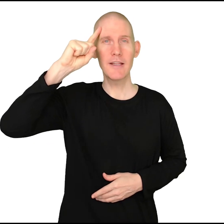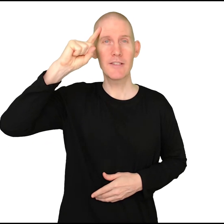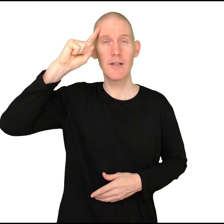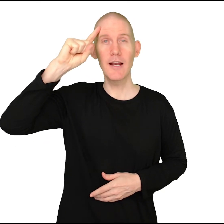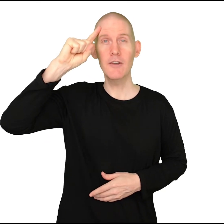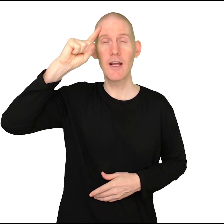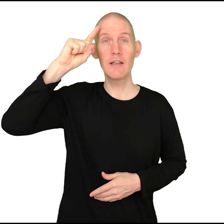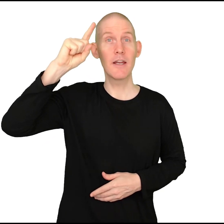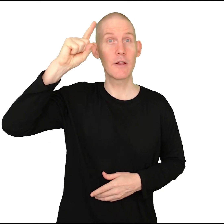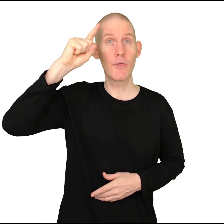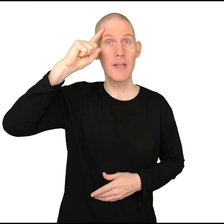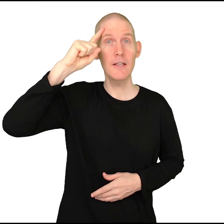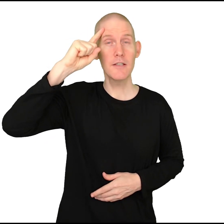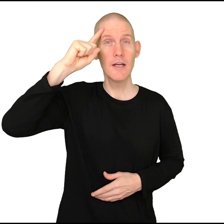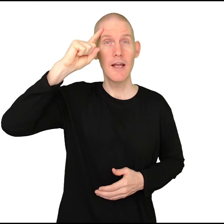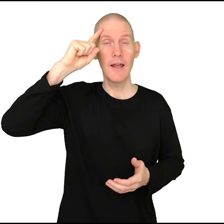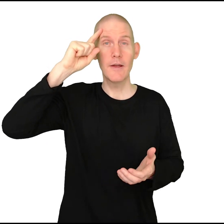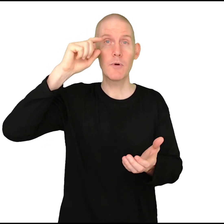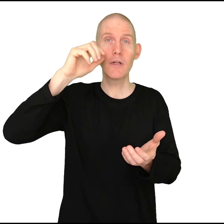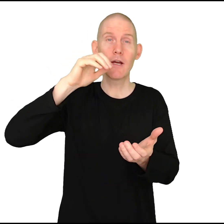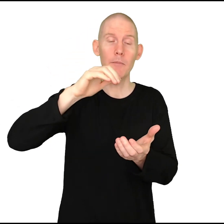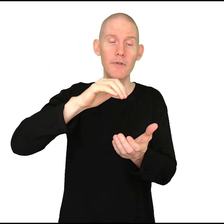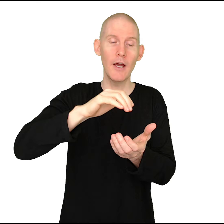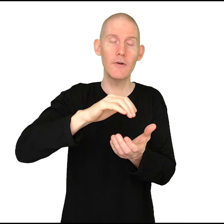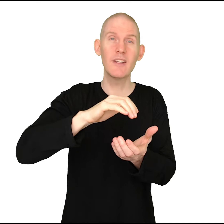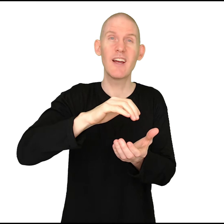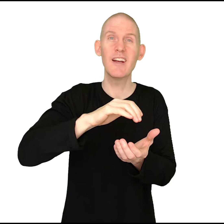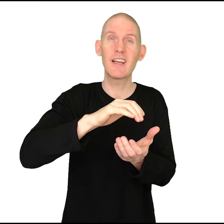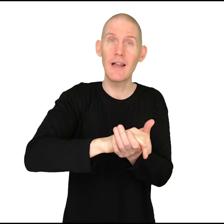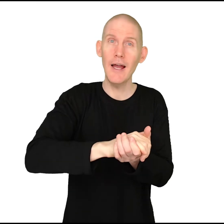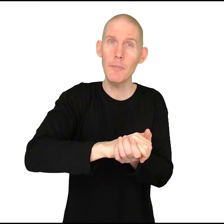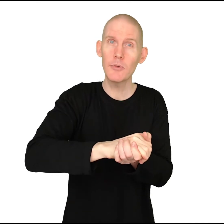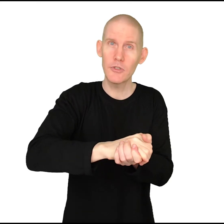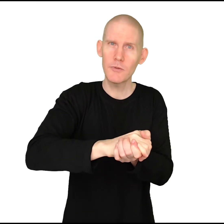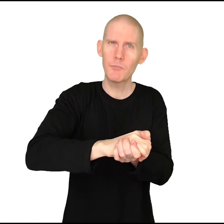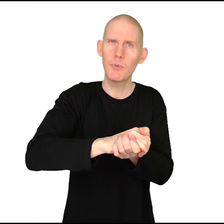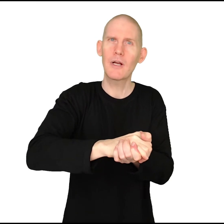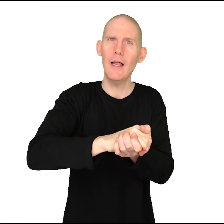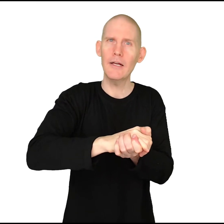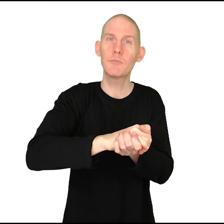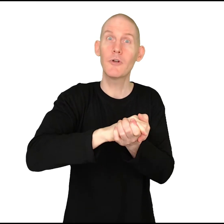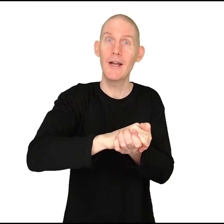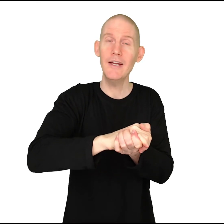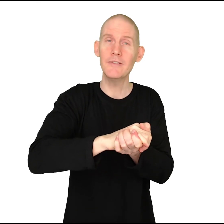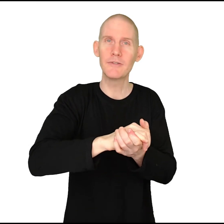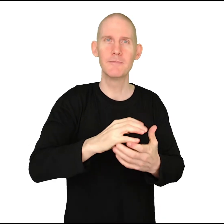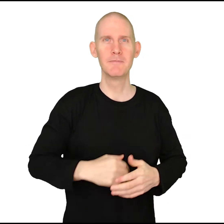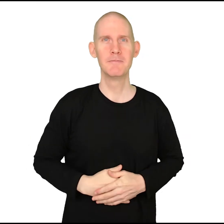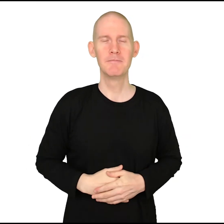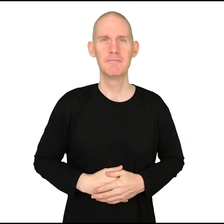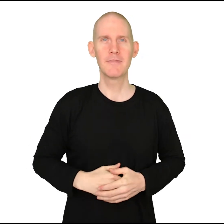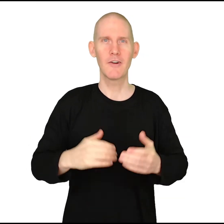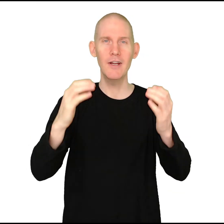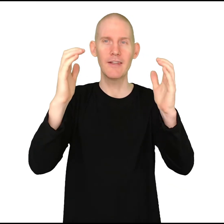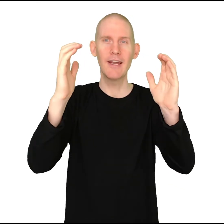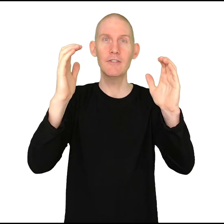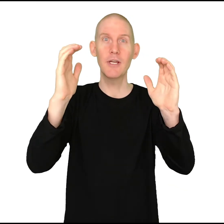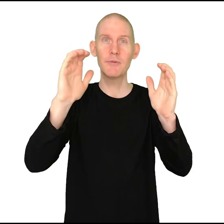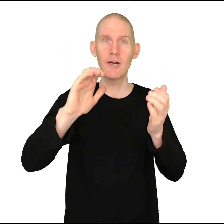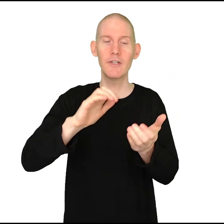side of your head, like think. And then we're going to come down and kind of clap, but clasp your hands. All right, the hand shapes down here